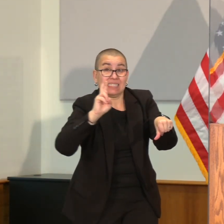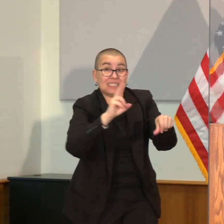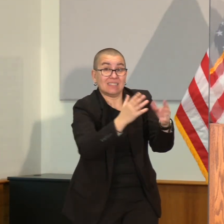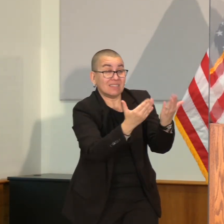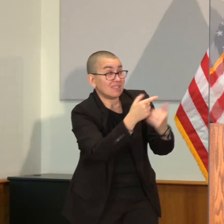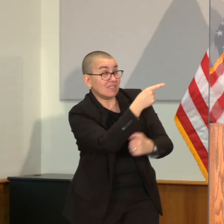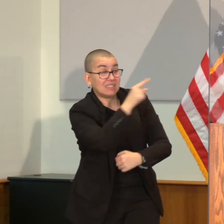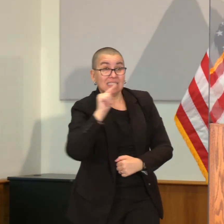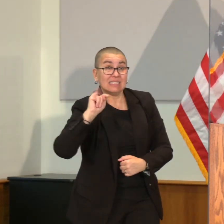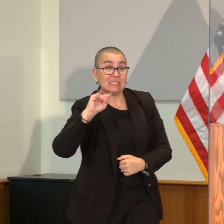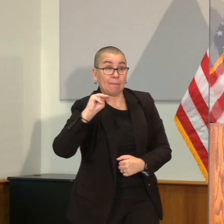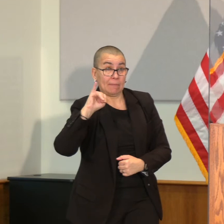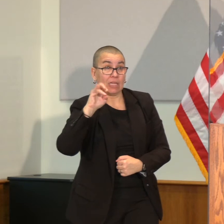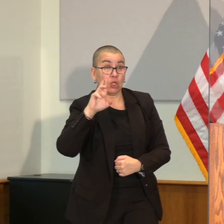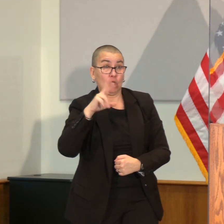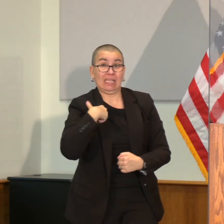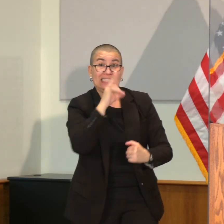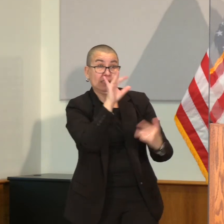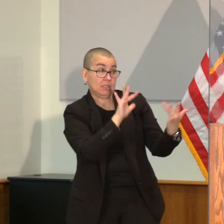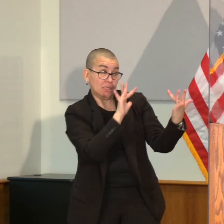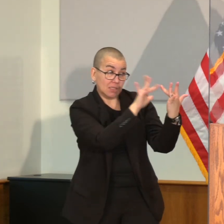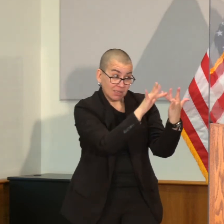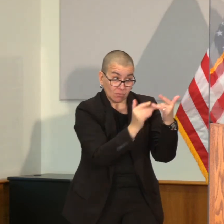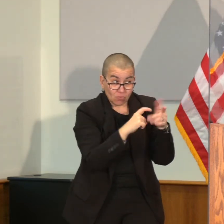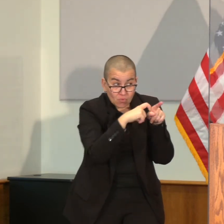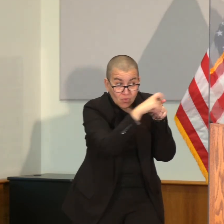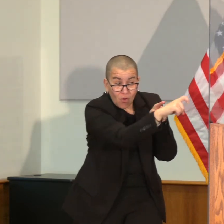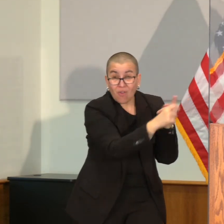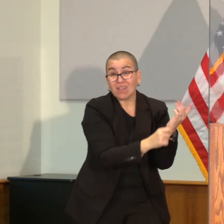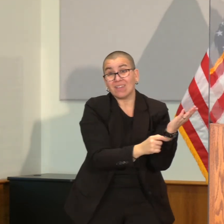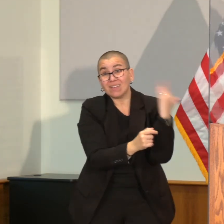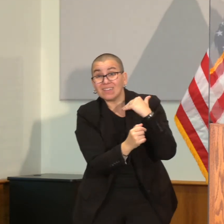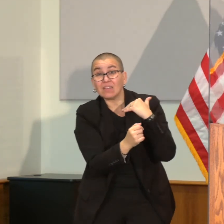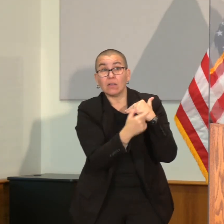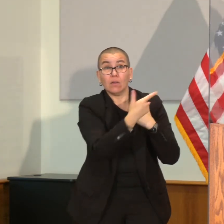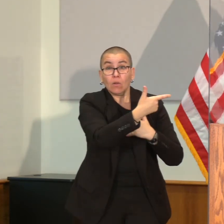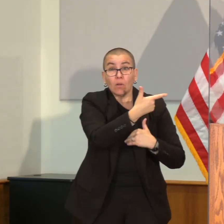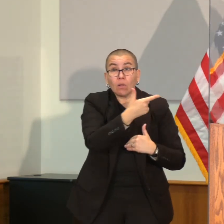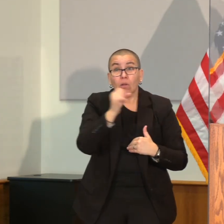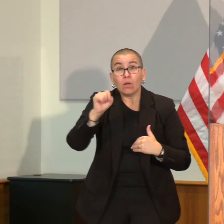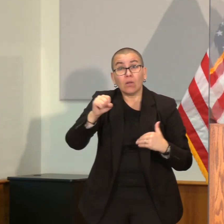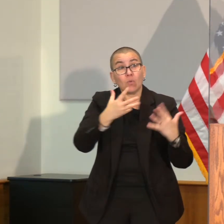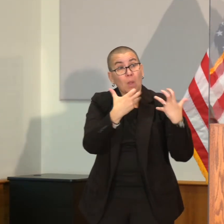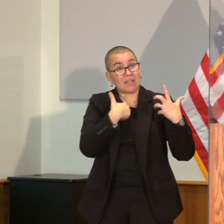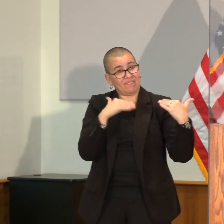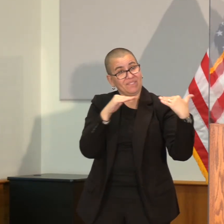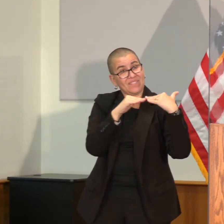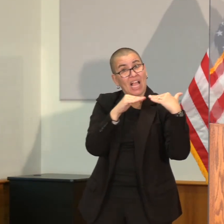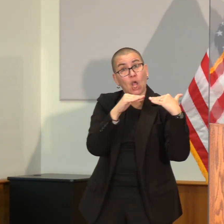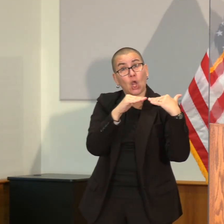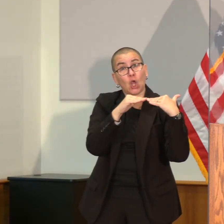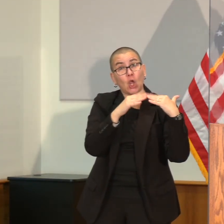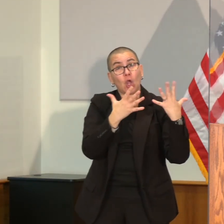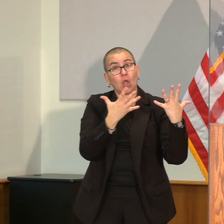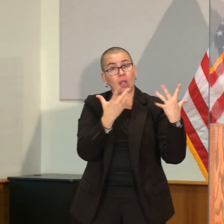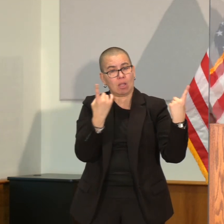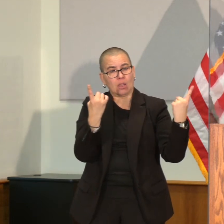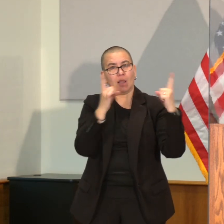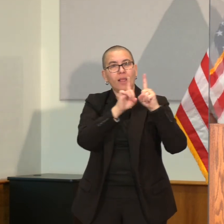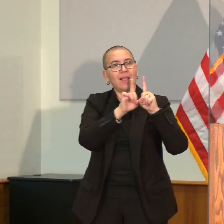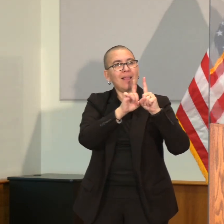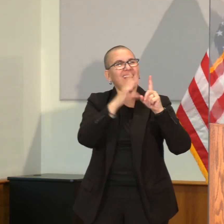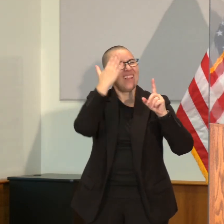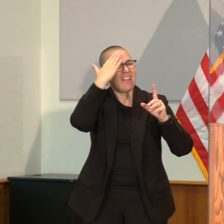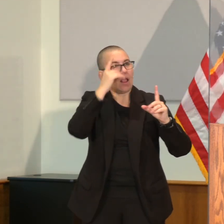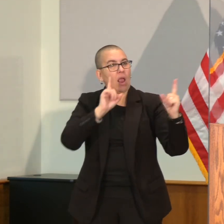an understanding, I think he has a pretty strong expectation. He would like to see me reciprocate that and try and meet in some places where we can. So